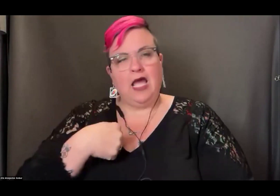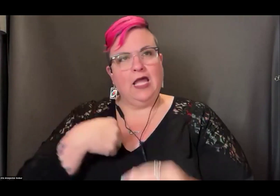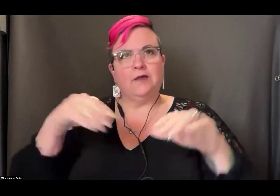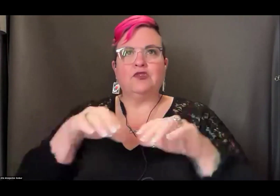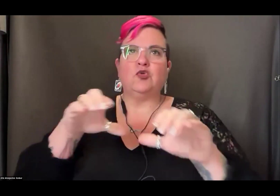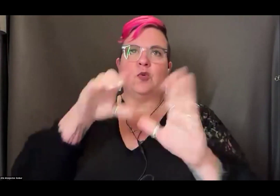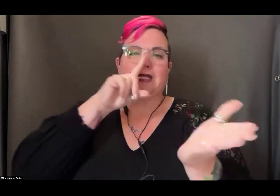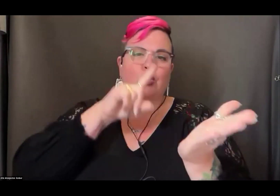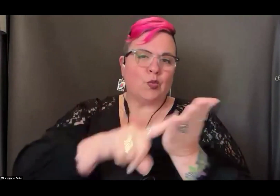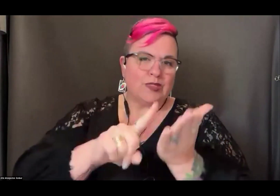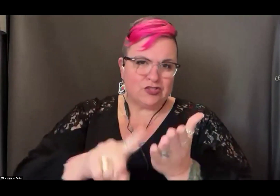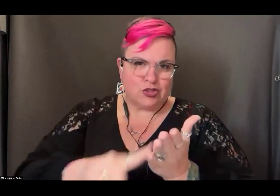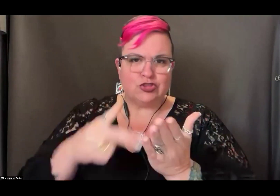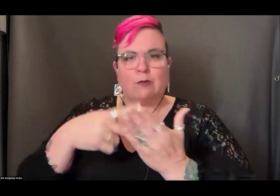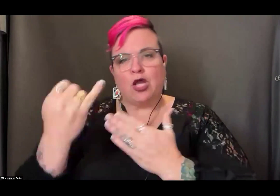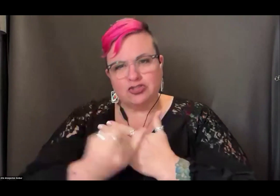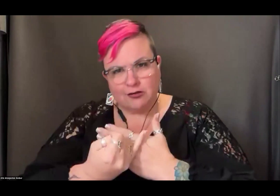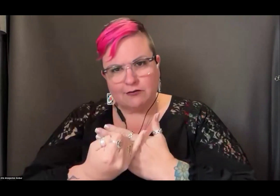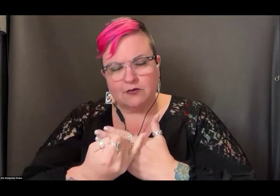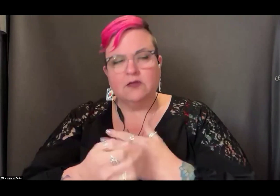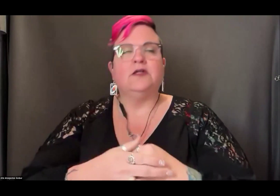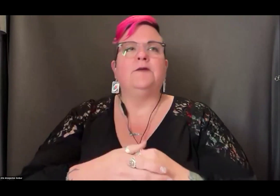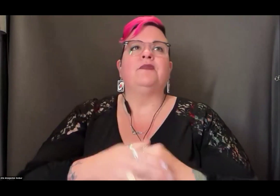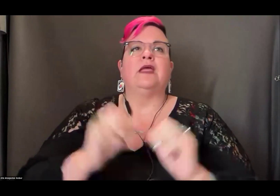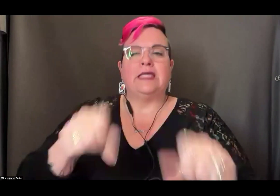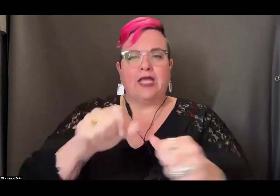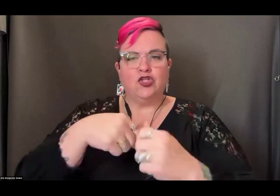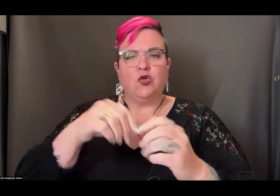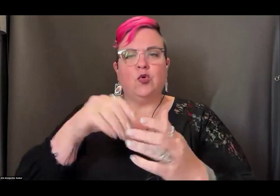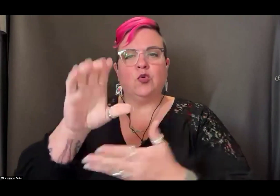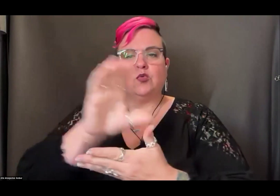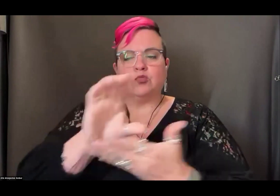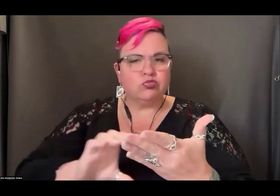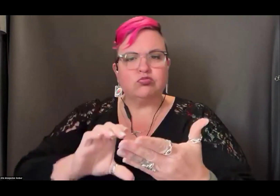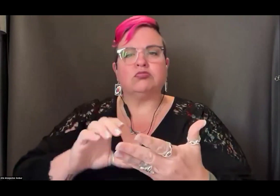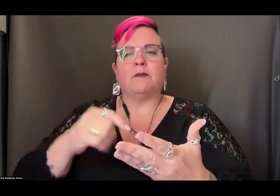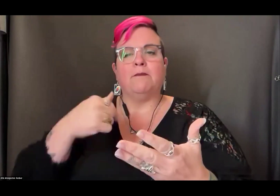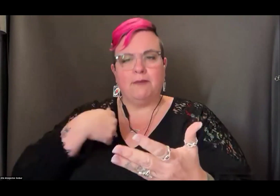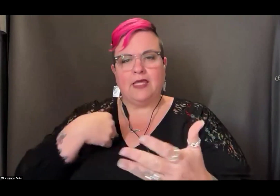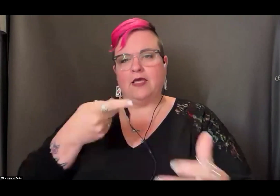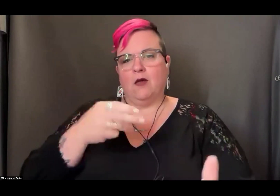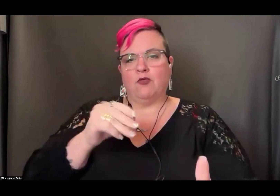a research project, and can you craft me a prompt that will